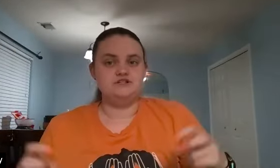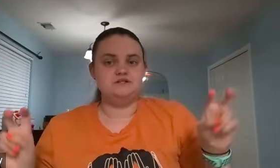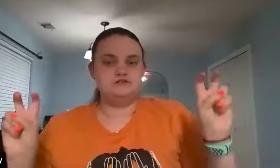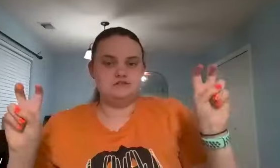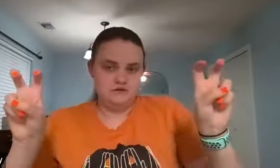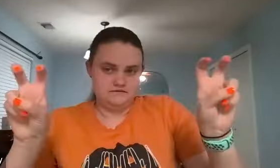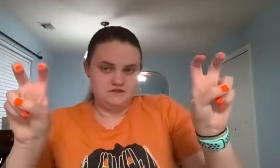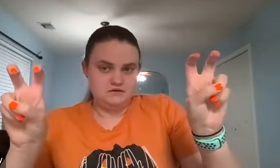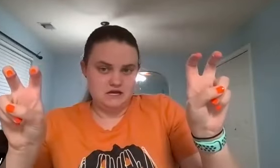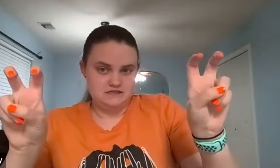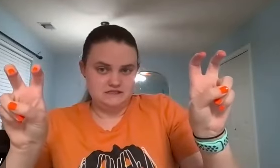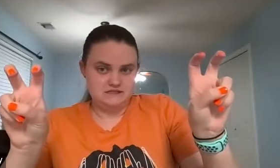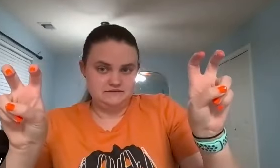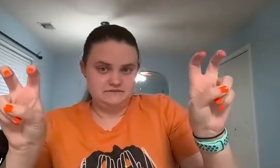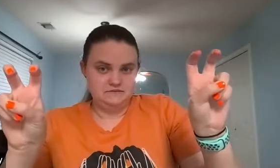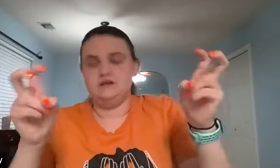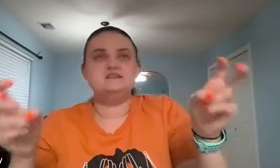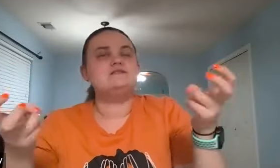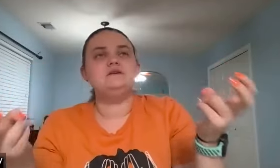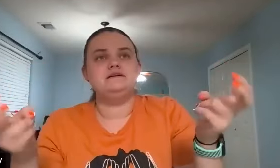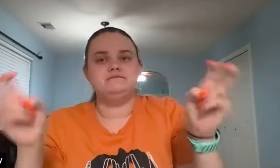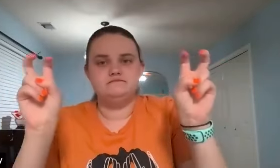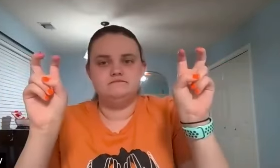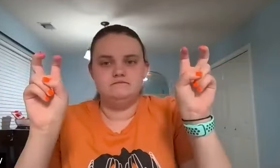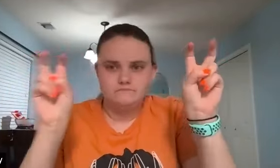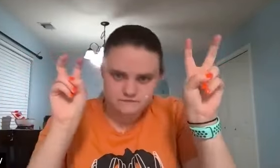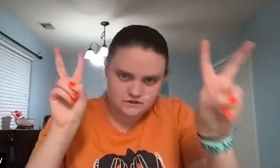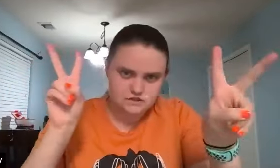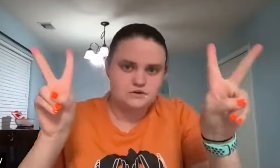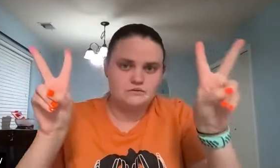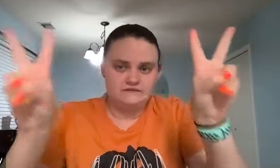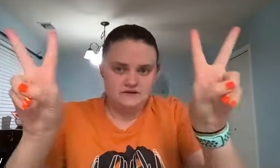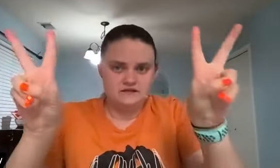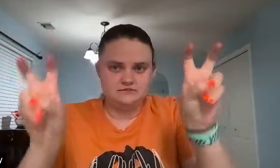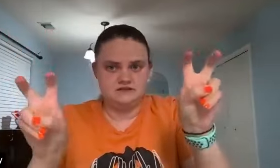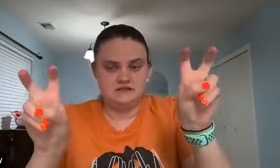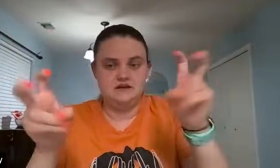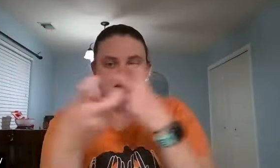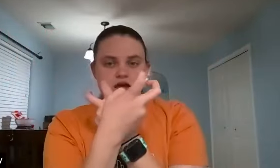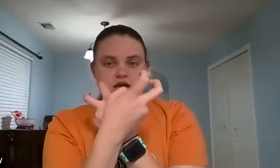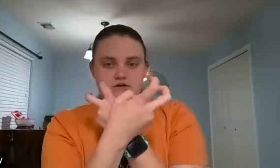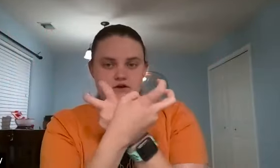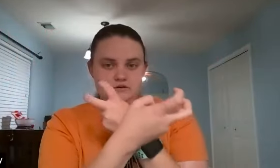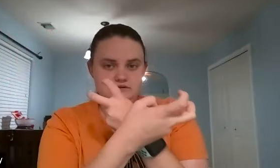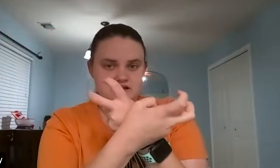is you have two X's, or not, they're really two, like V is bent in, and you go